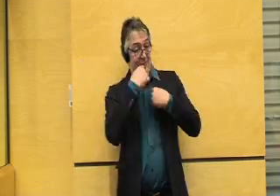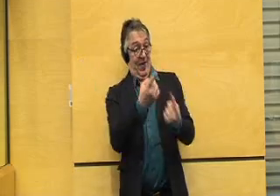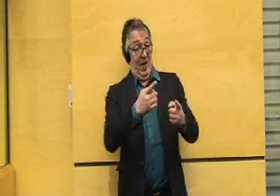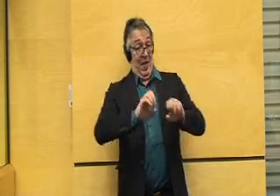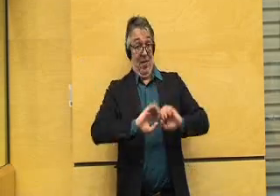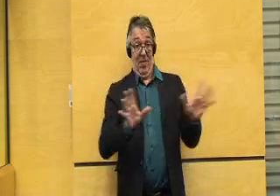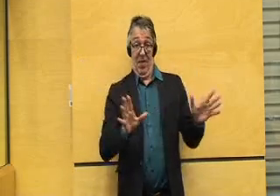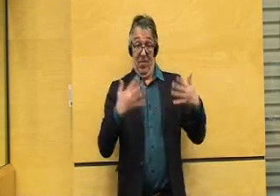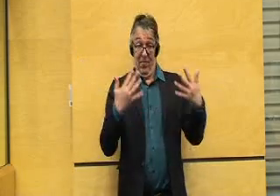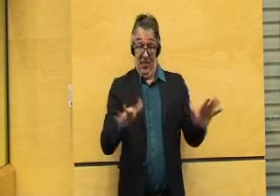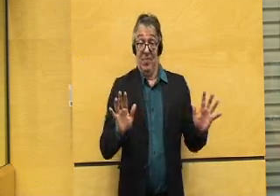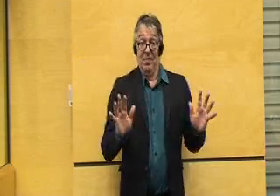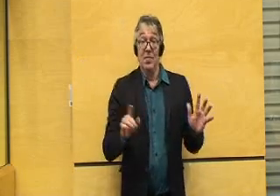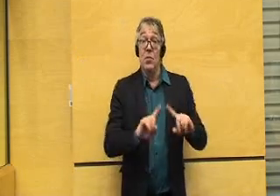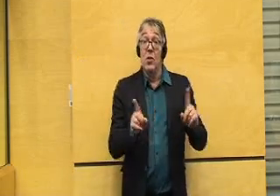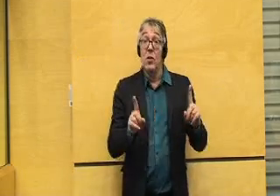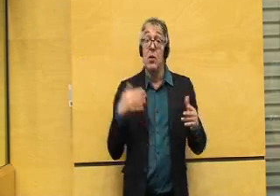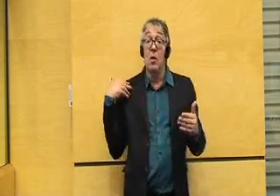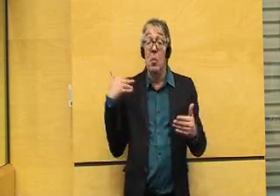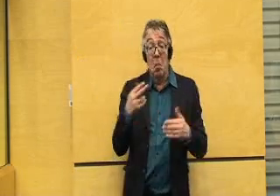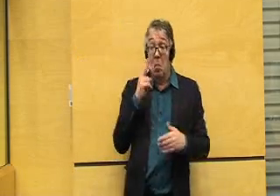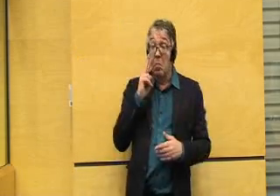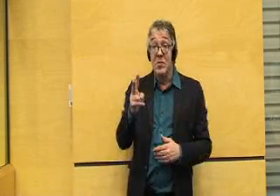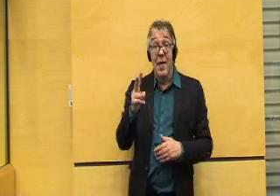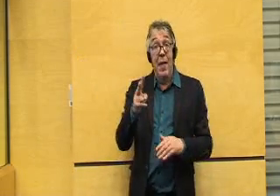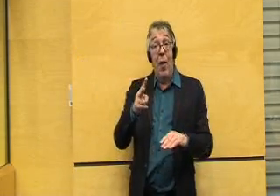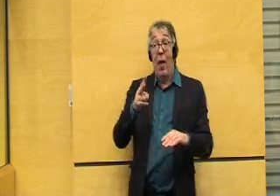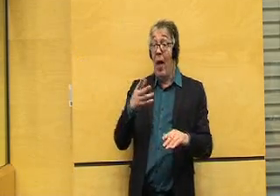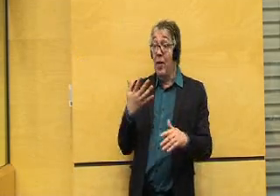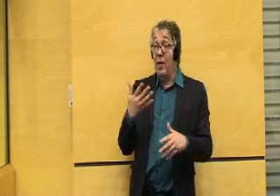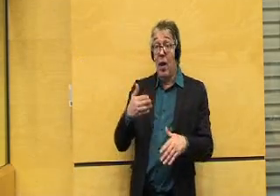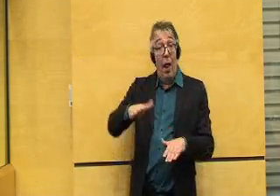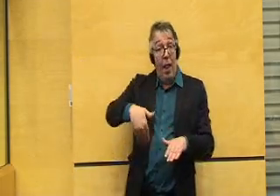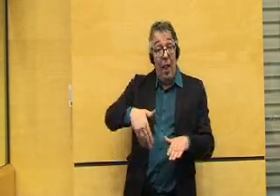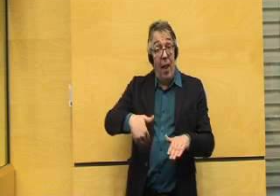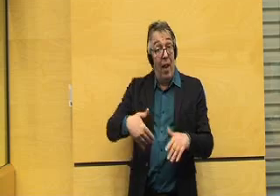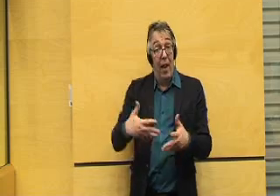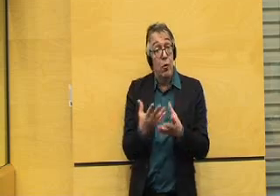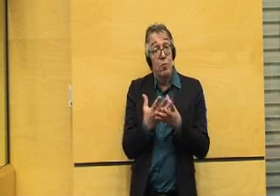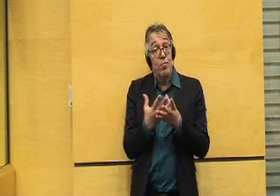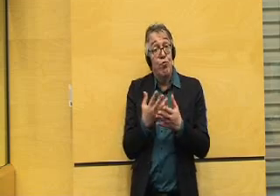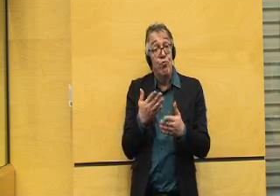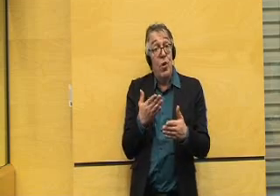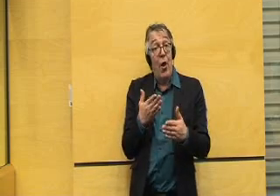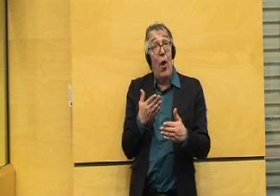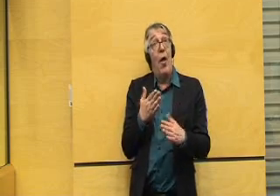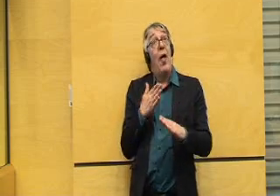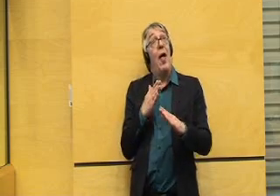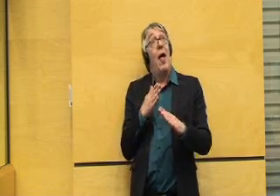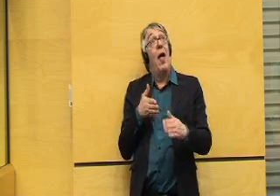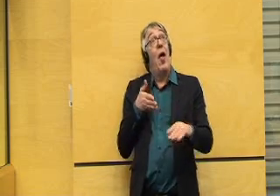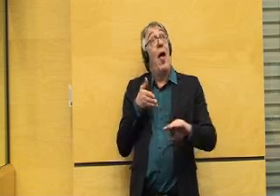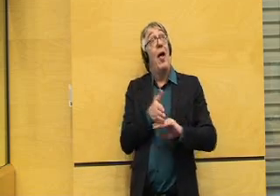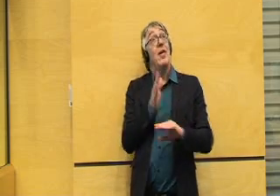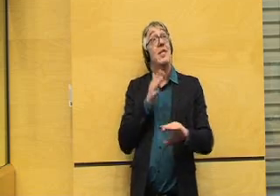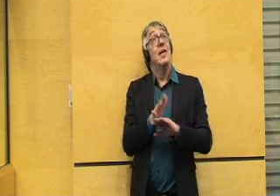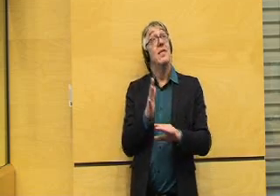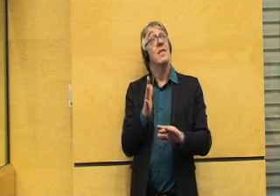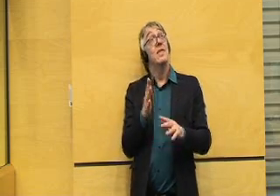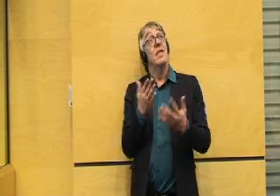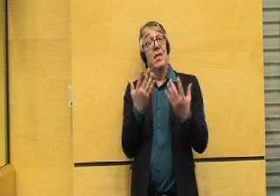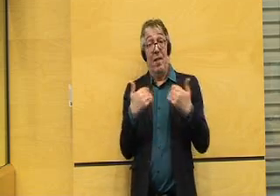update about it? And do you have any views on how that issue can be effectively resolved? The